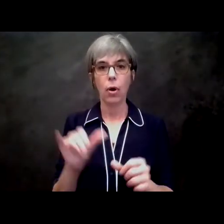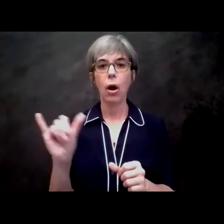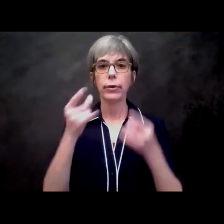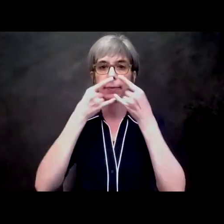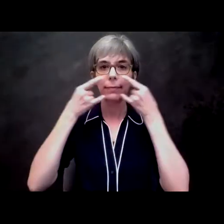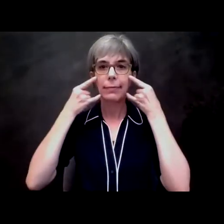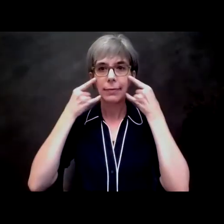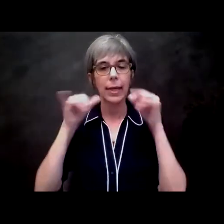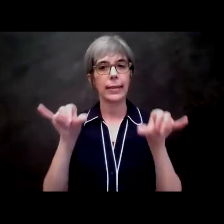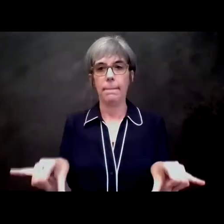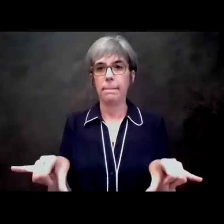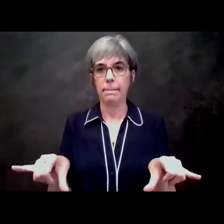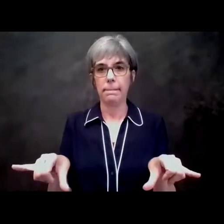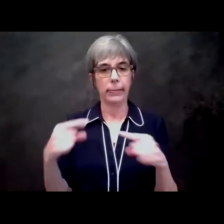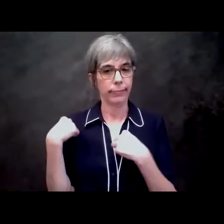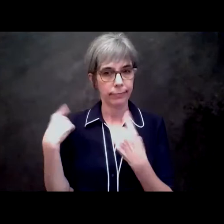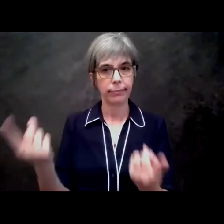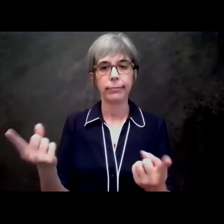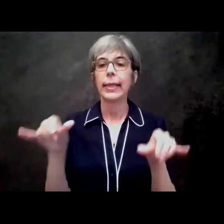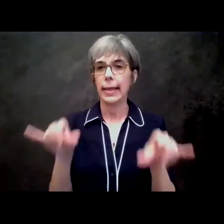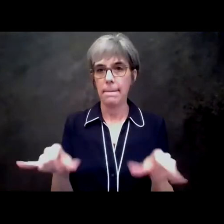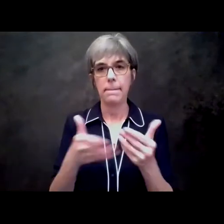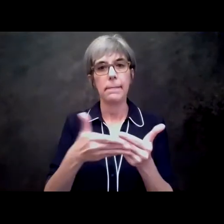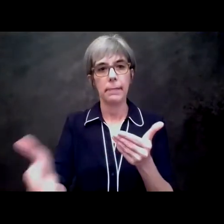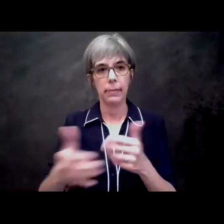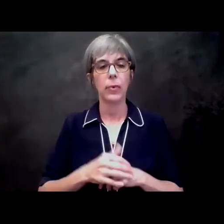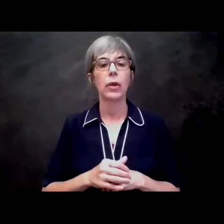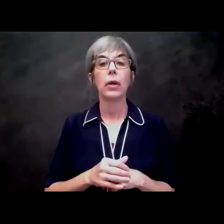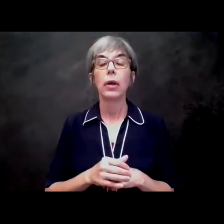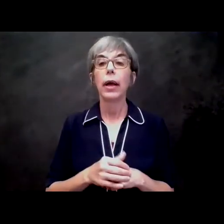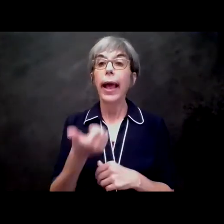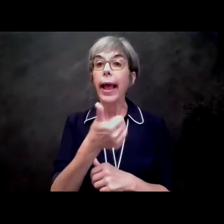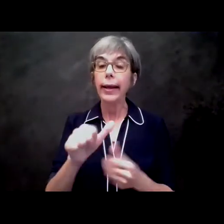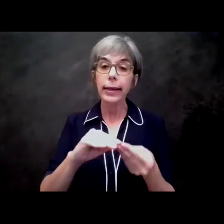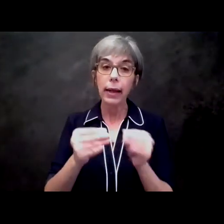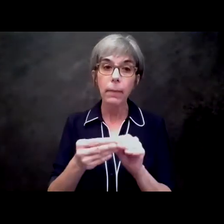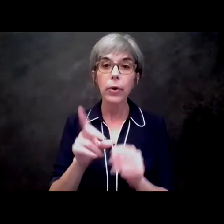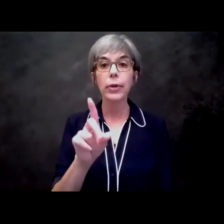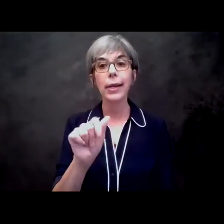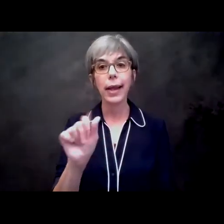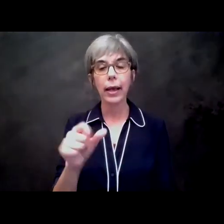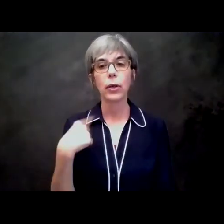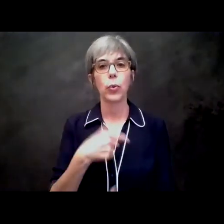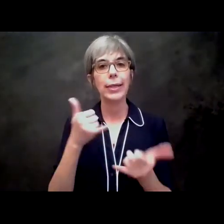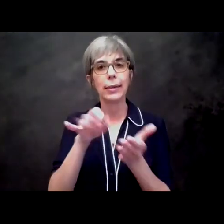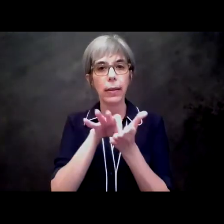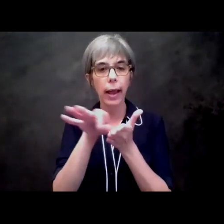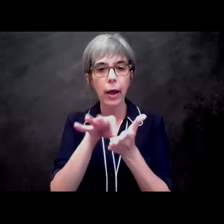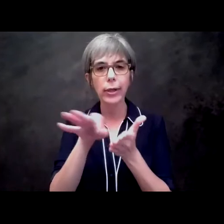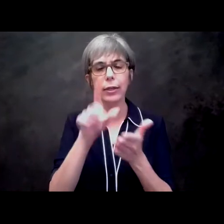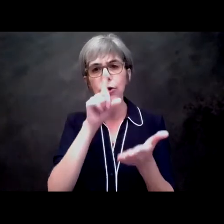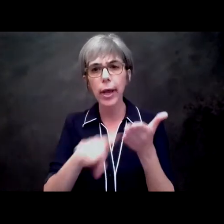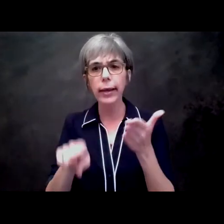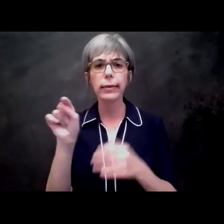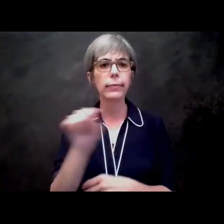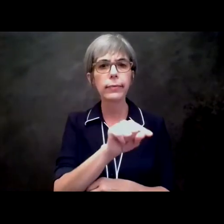coverings. We are continuing to follow all of the data along with our local health department leads to look at the number